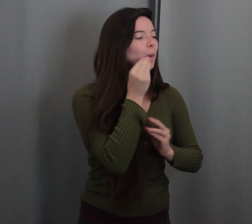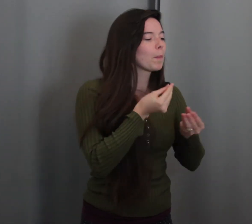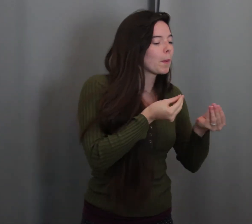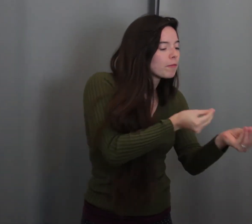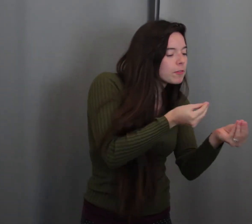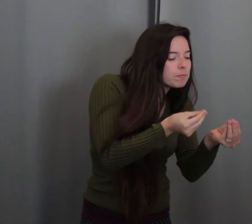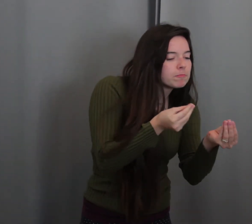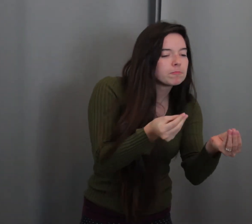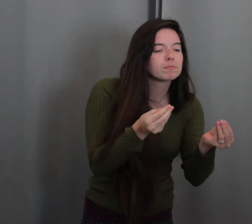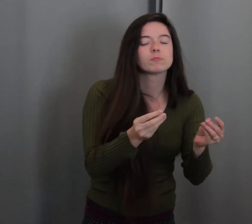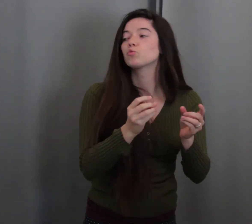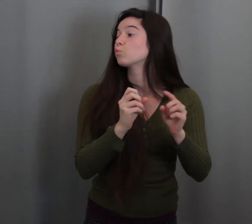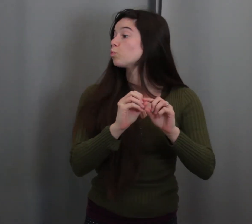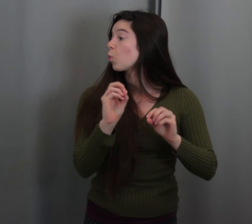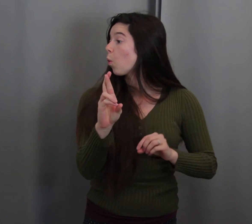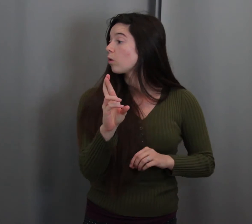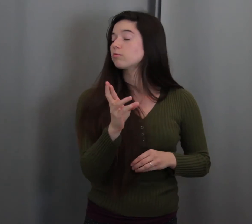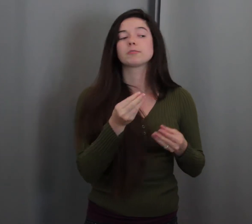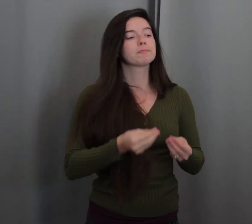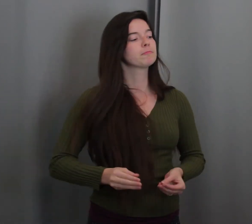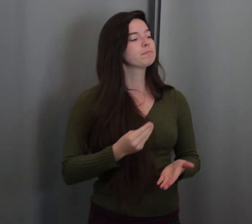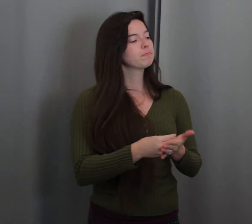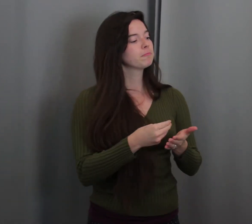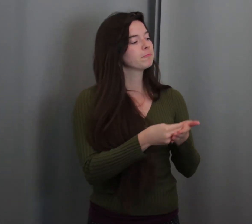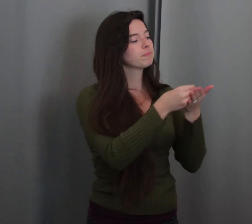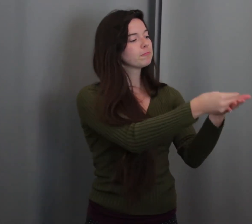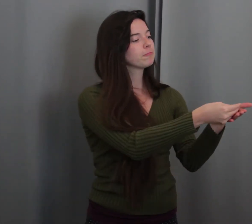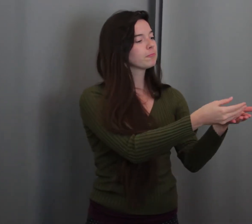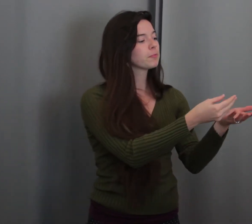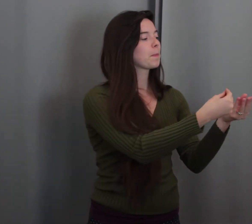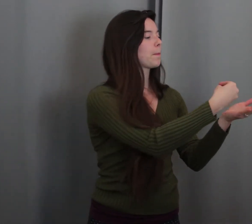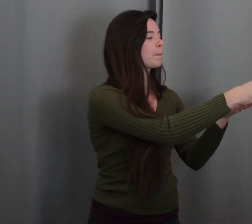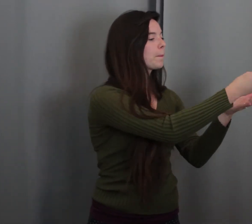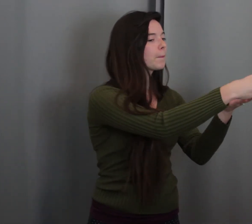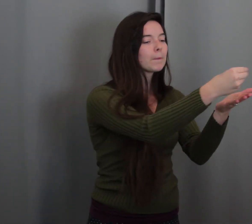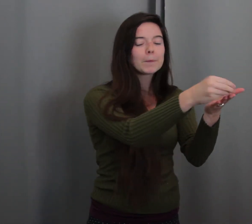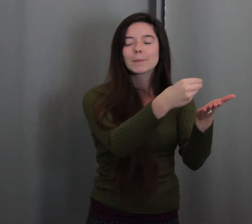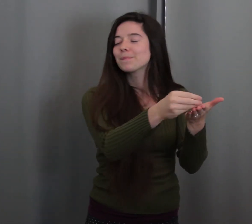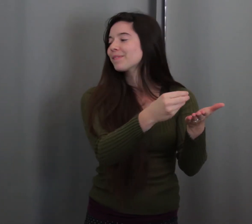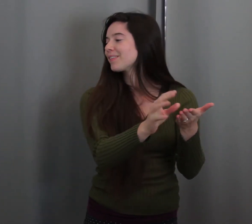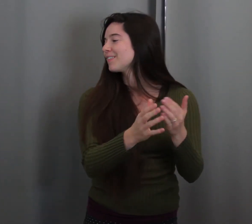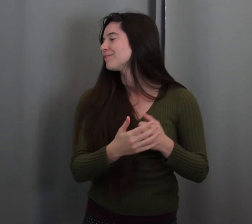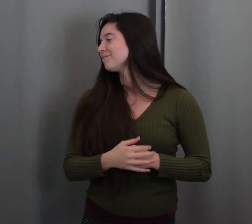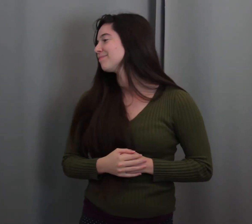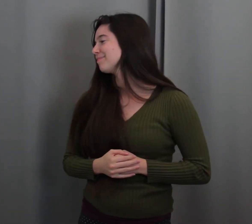At bedtime, we put a camp cot in the children's room for him.